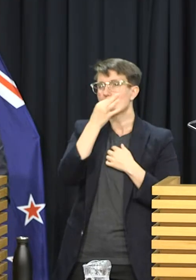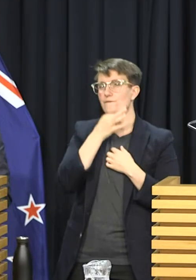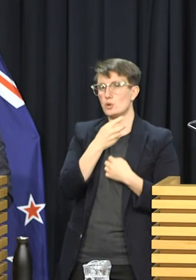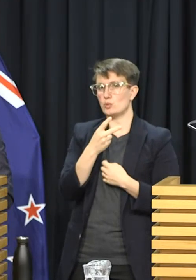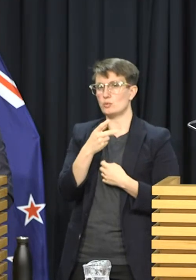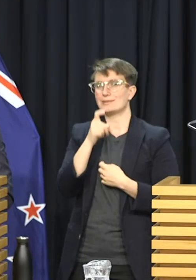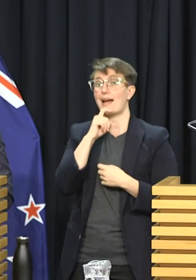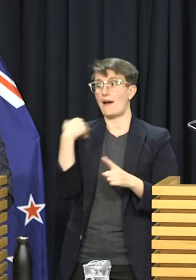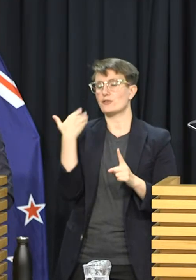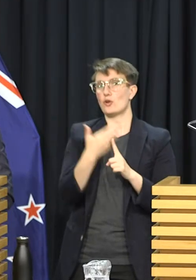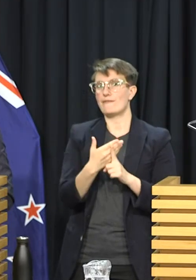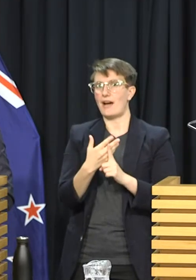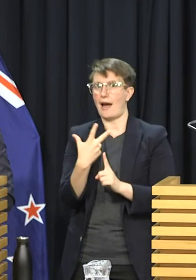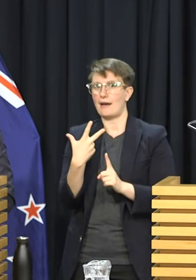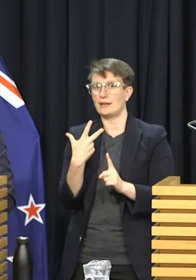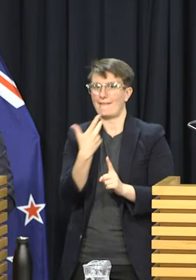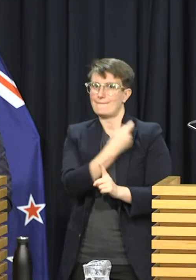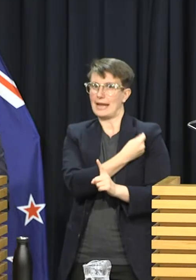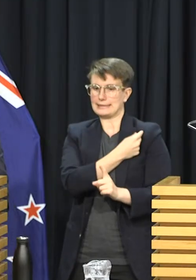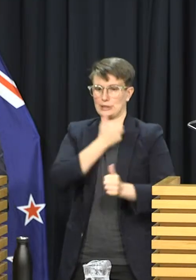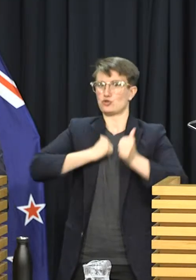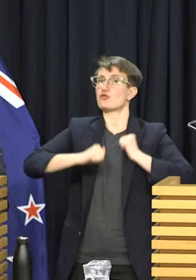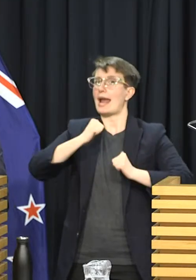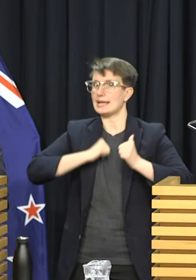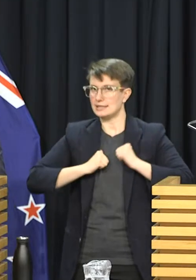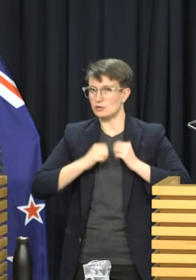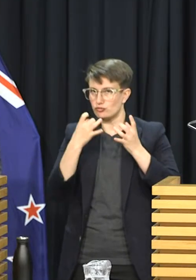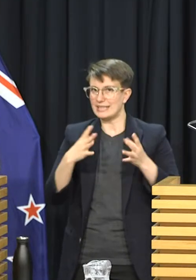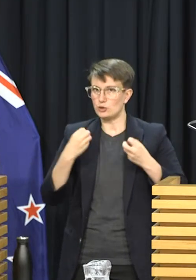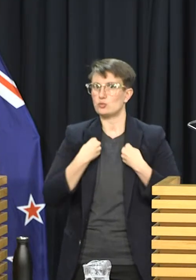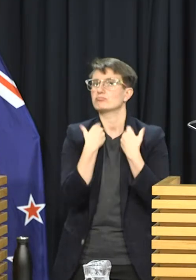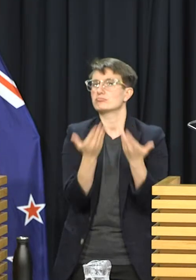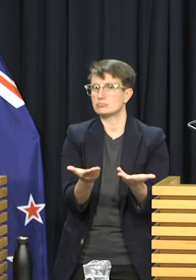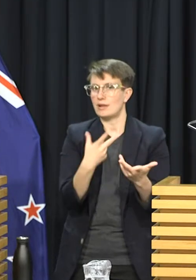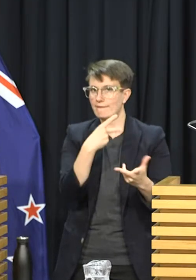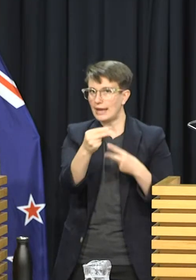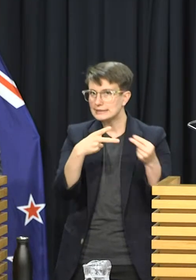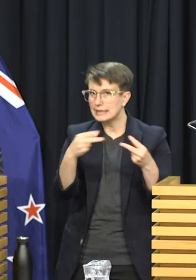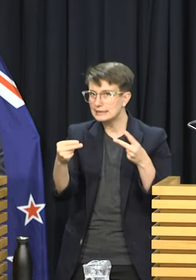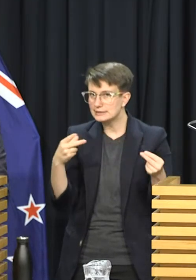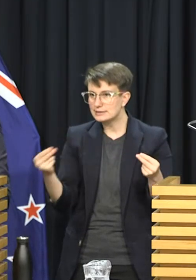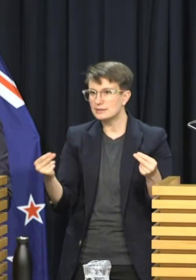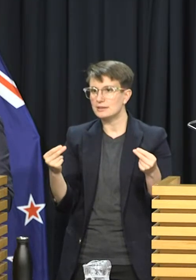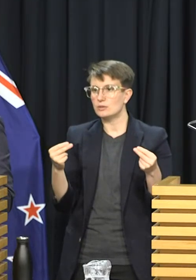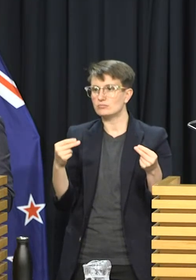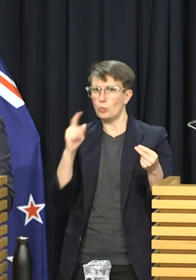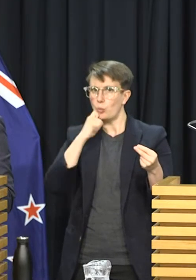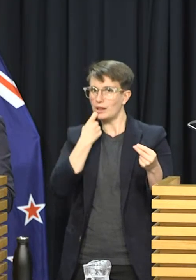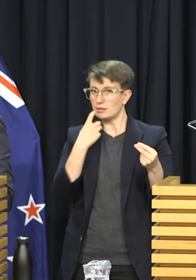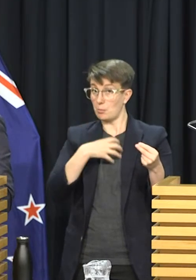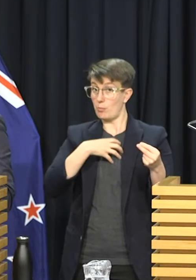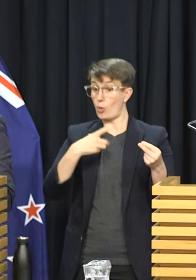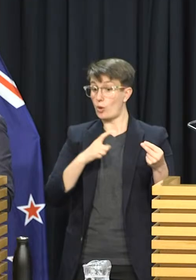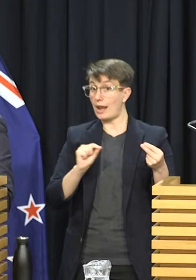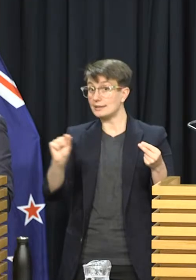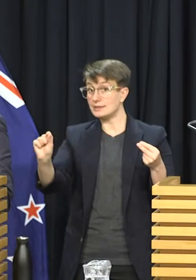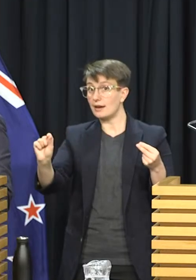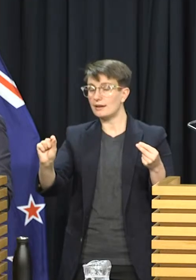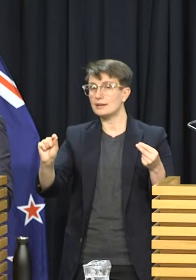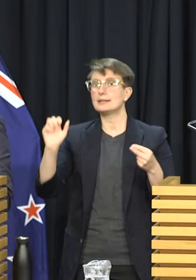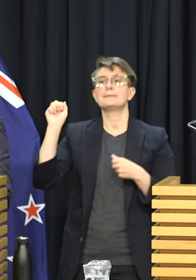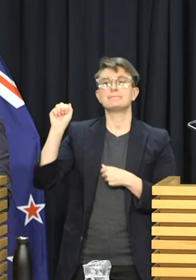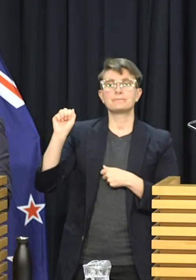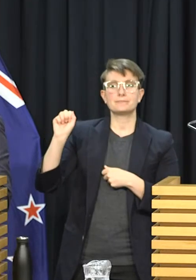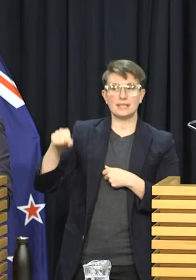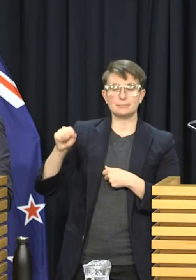have workforce sitting around? Or? Yes, there's a degree of that, so one of the things we're trying to do is avoid a sort of a big dip